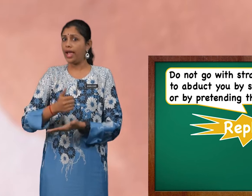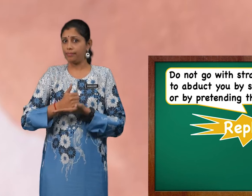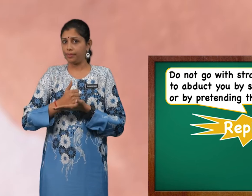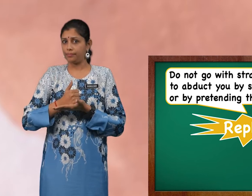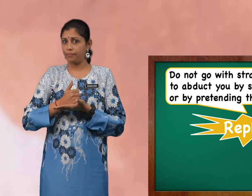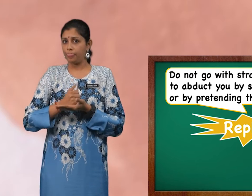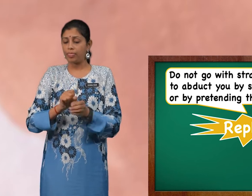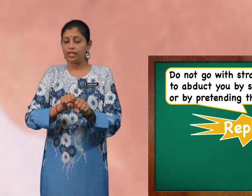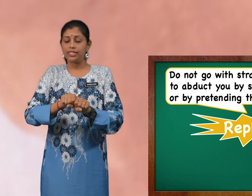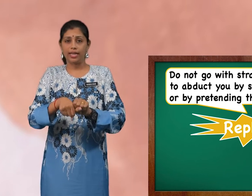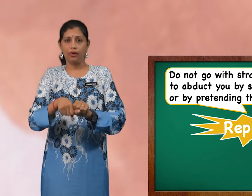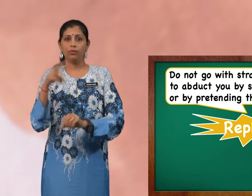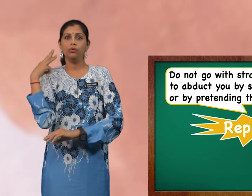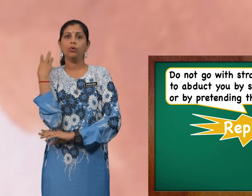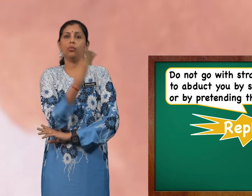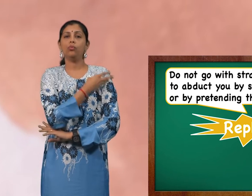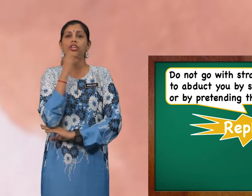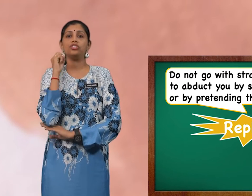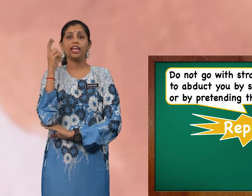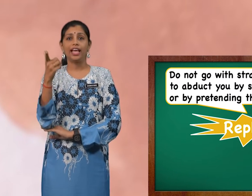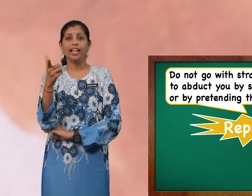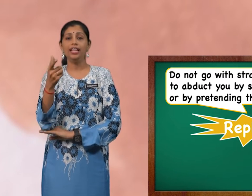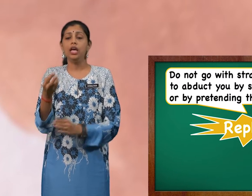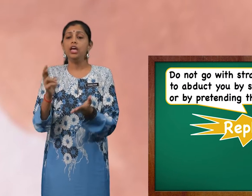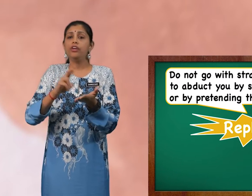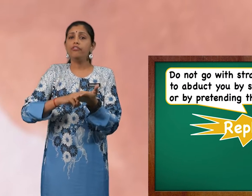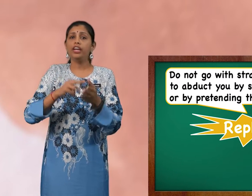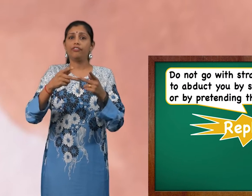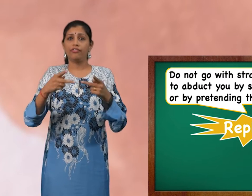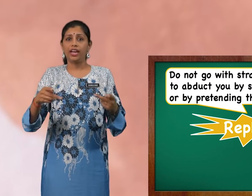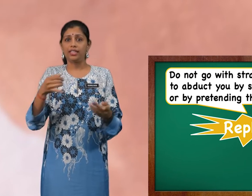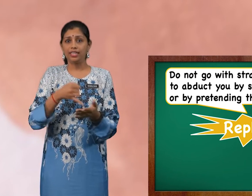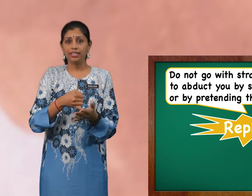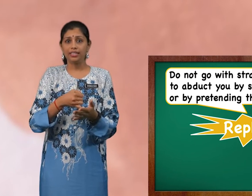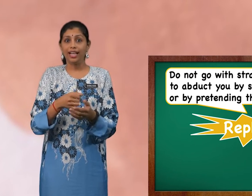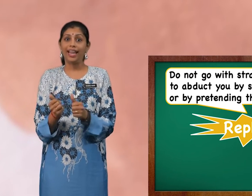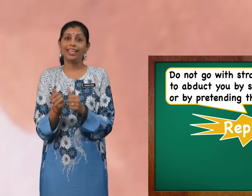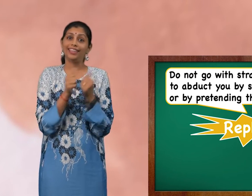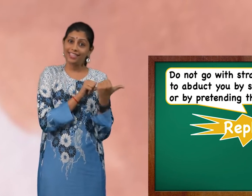help. So, we shall rephrase it like this.